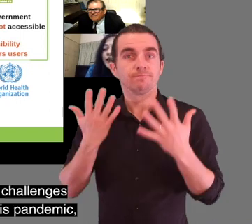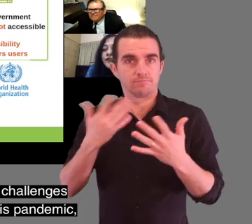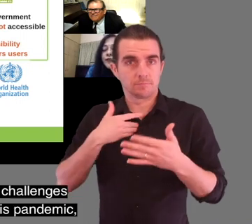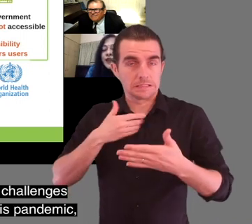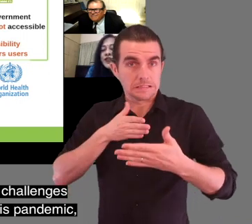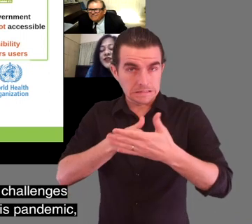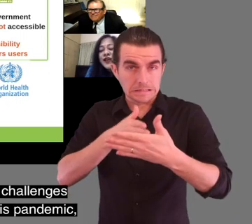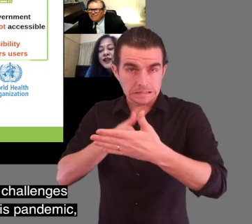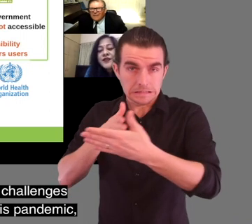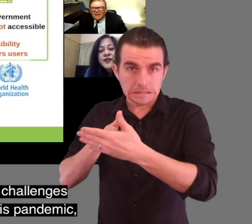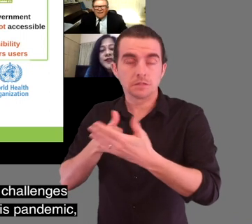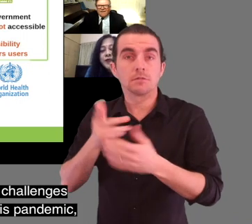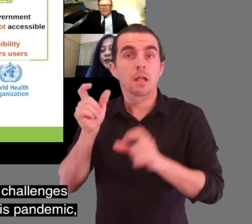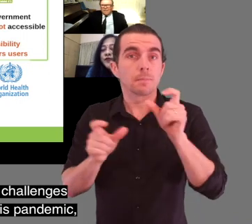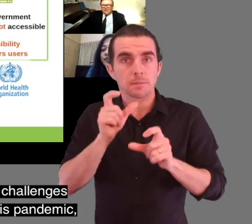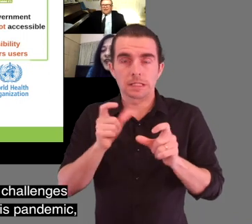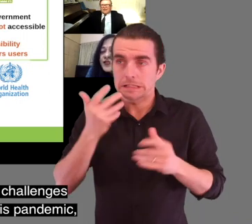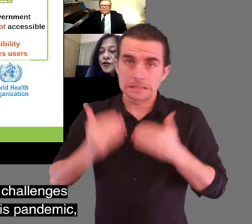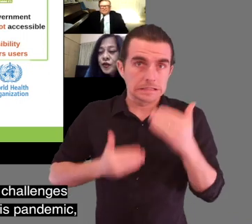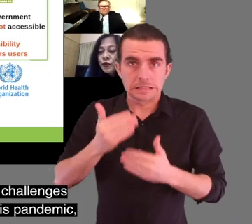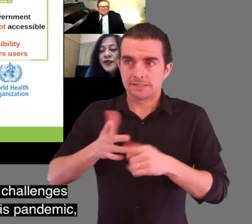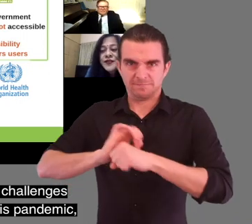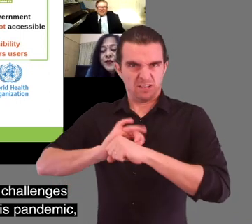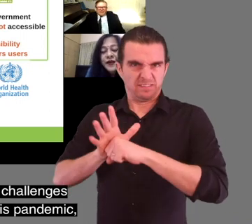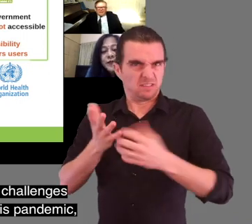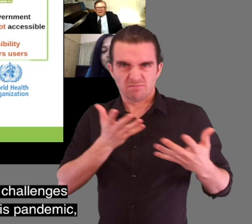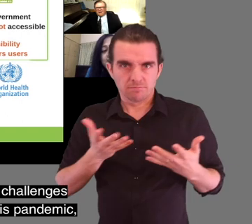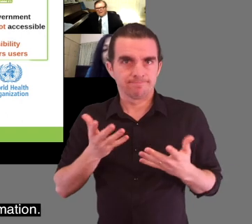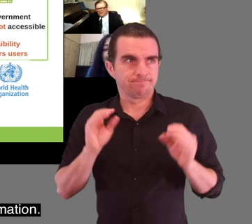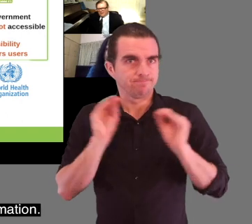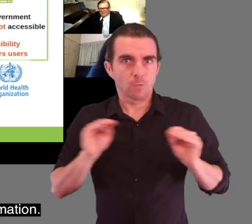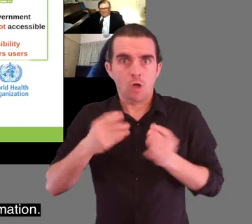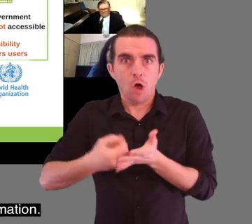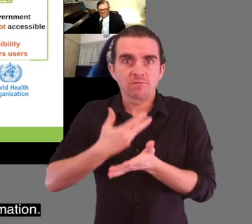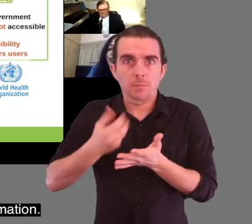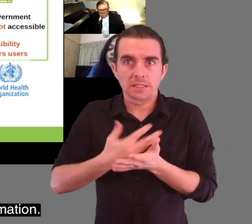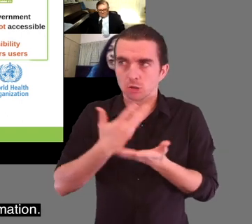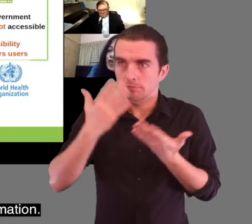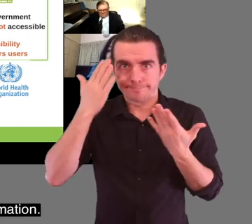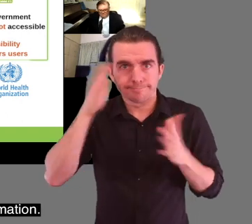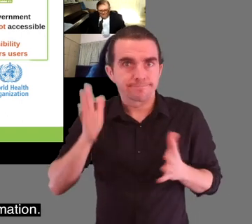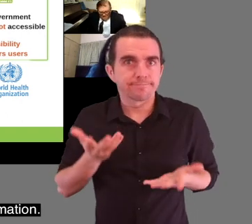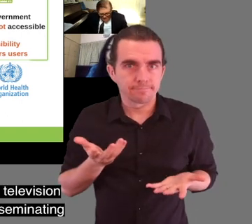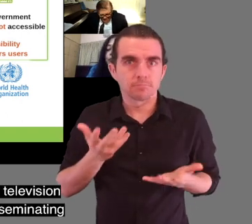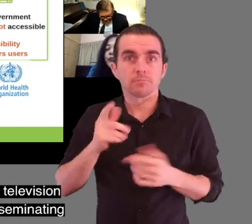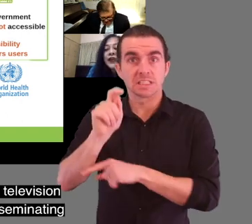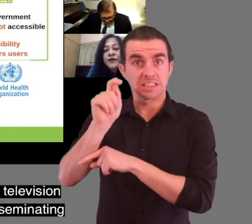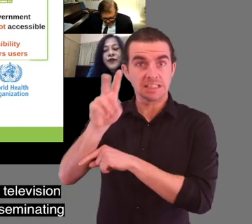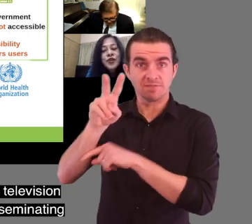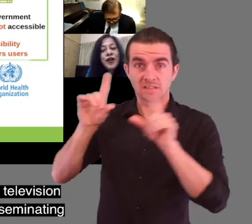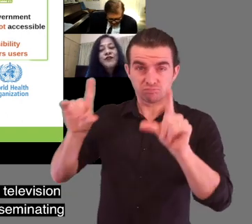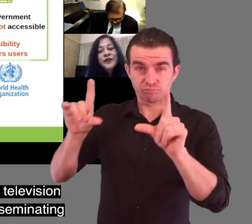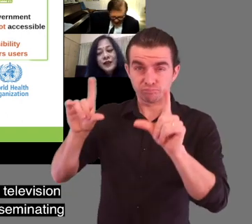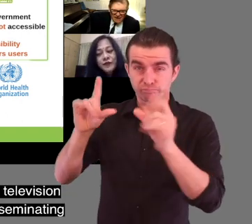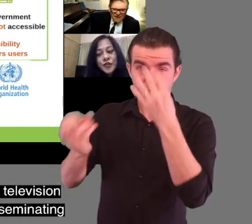See, one of the major challenges that people faced during this pandemic was not having information. Although